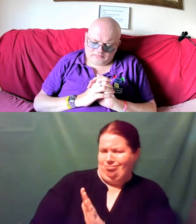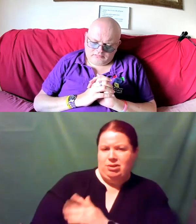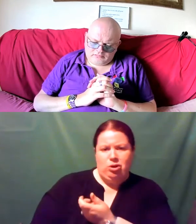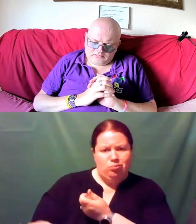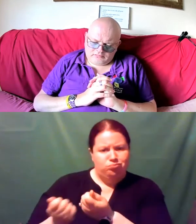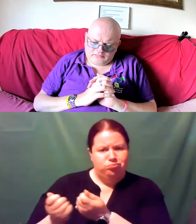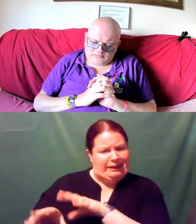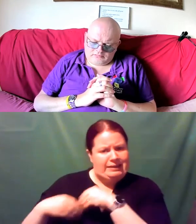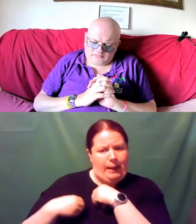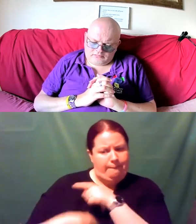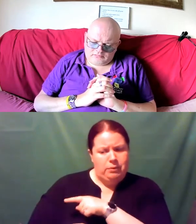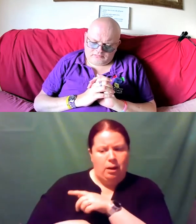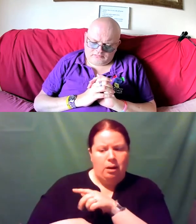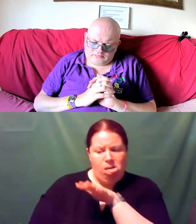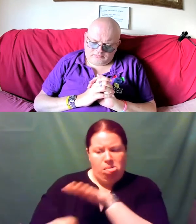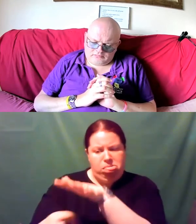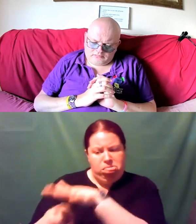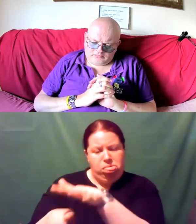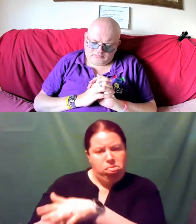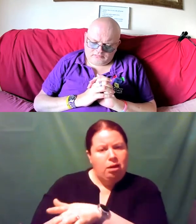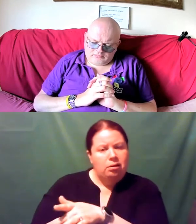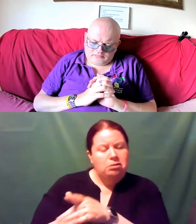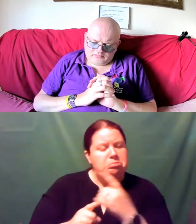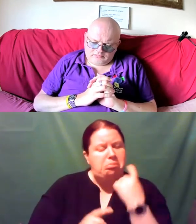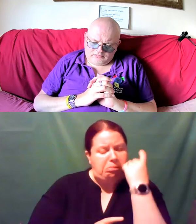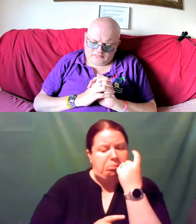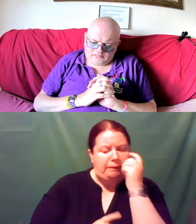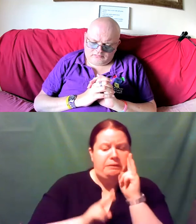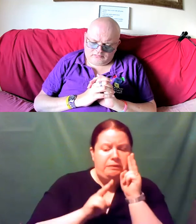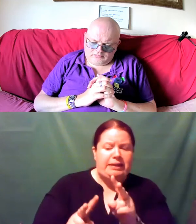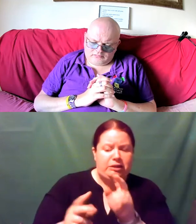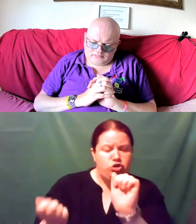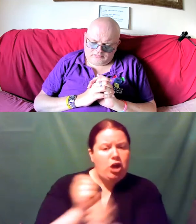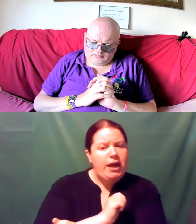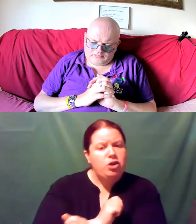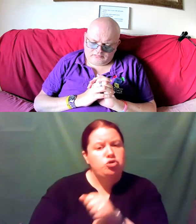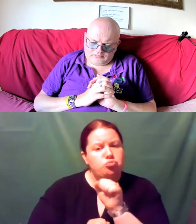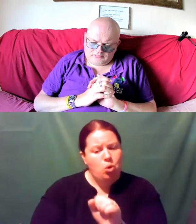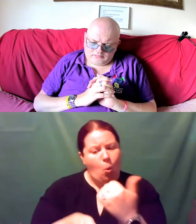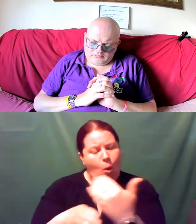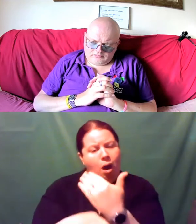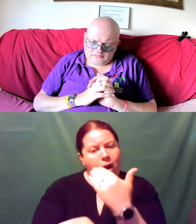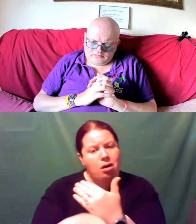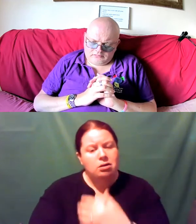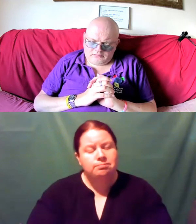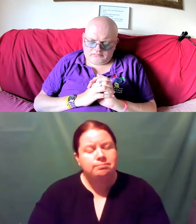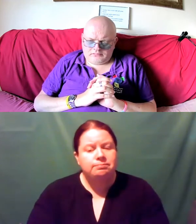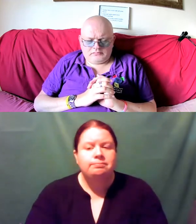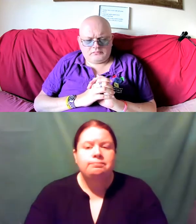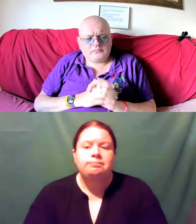that kind of going on within your work with young people. Yeah, very much so. I